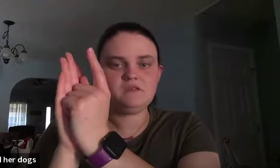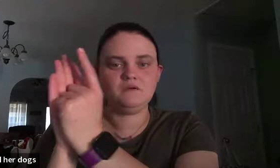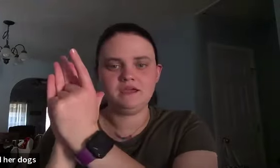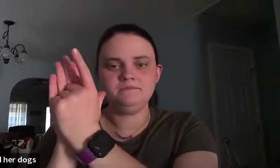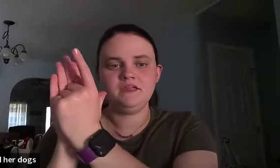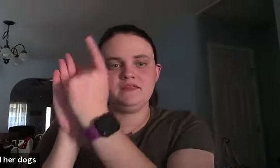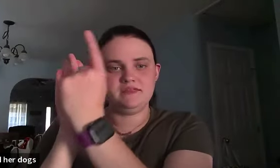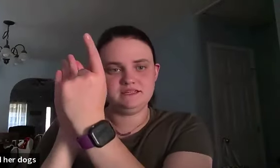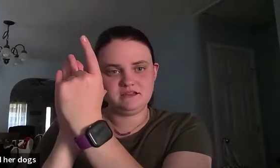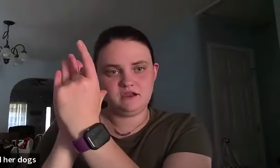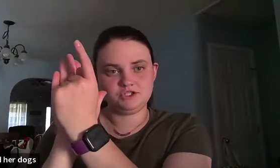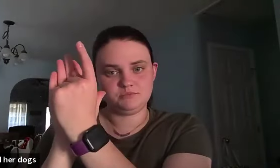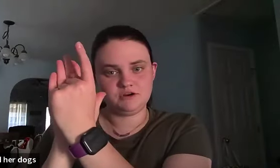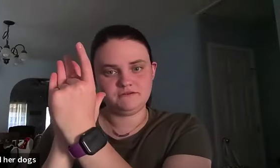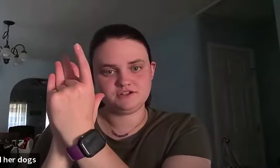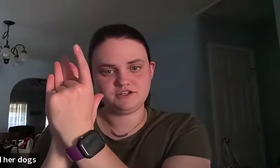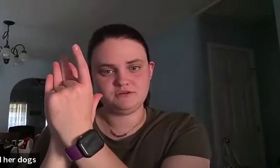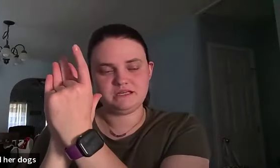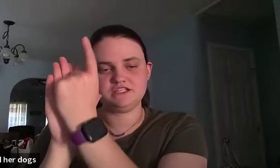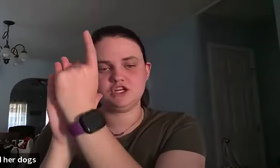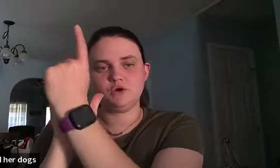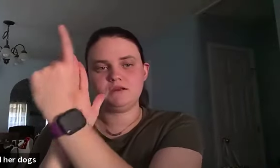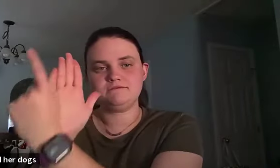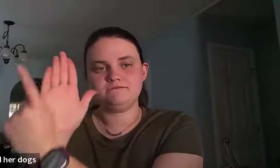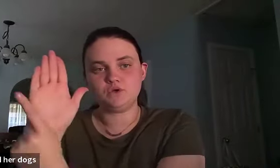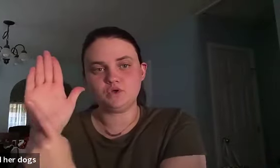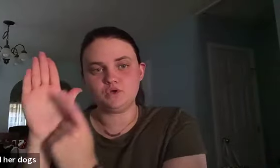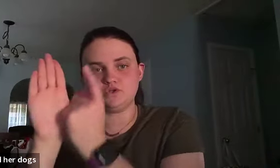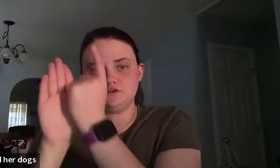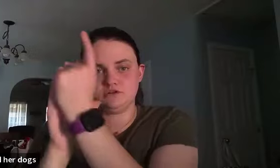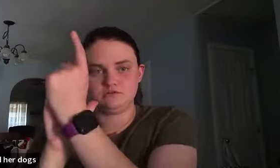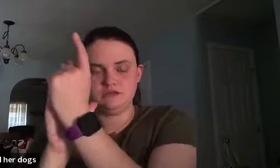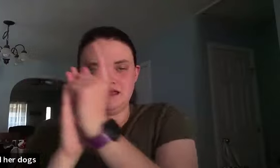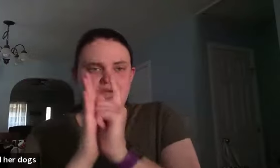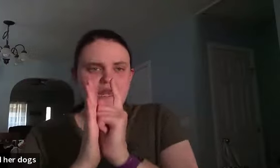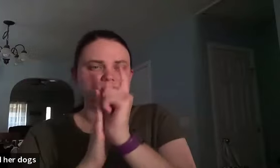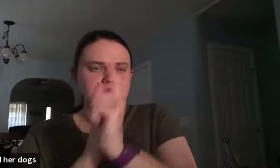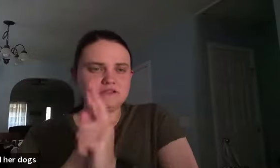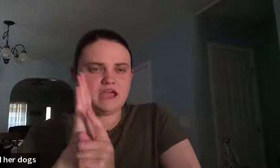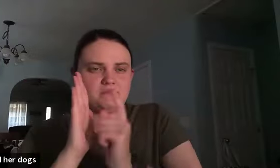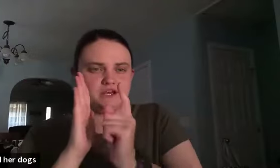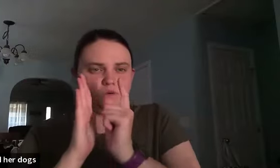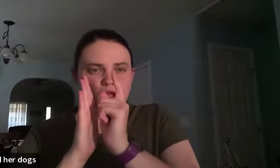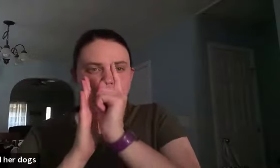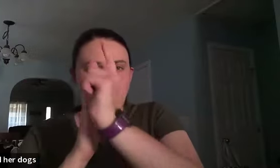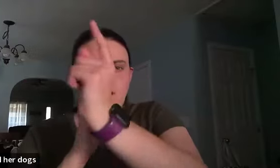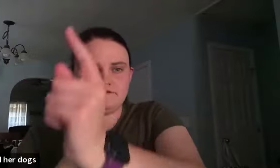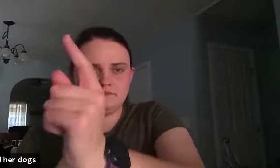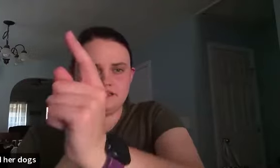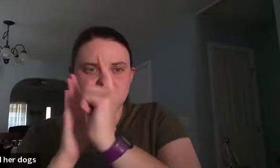All right. This time, what your pointer finger is going to do is it's going to go in a full circle. And I typically have mine going away from me, like it's